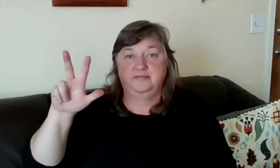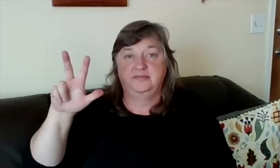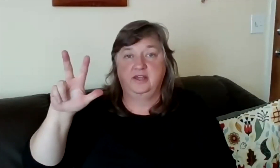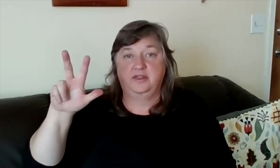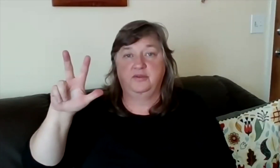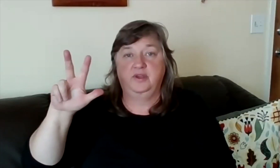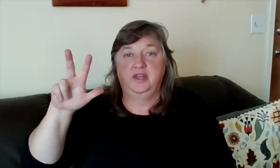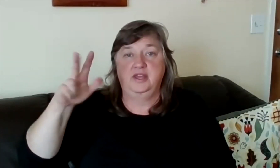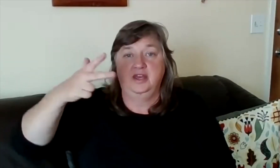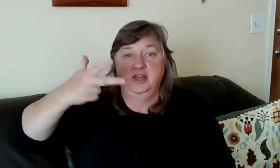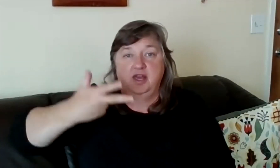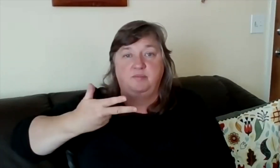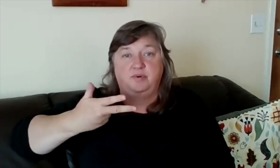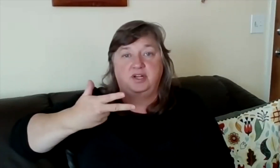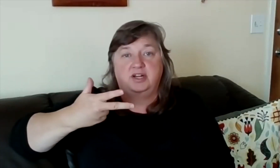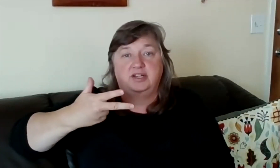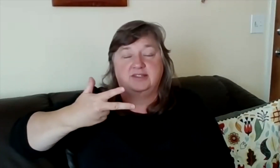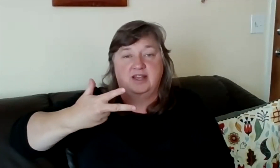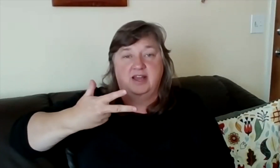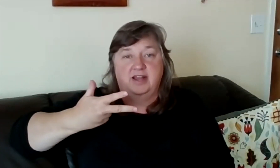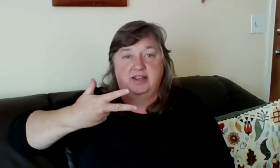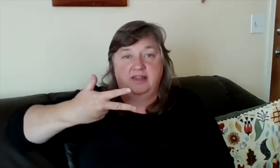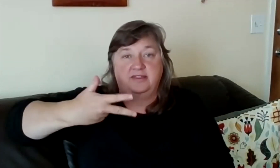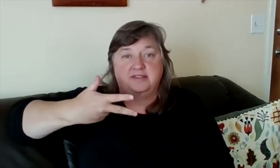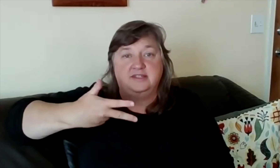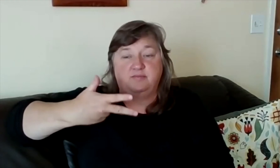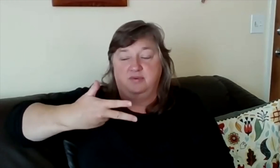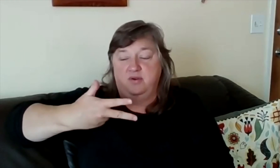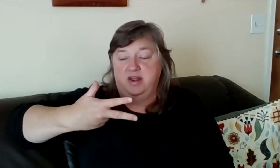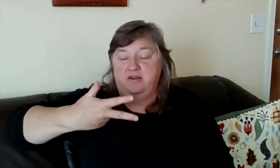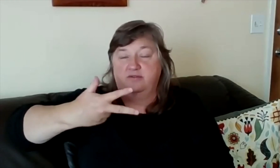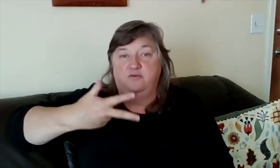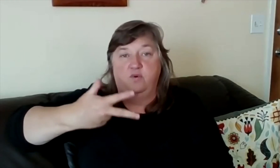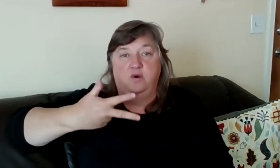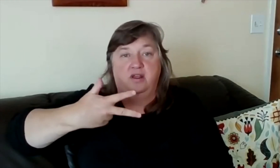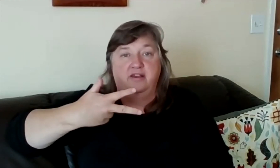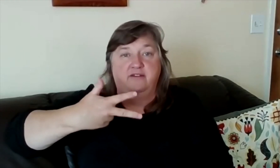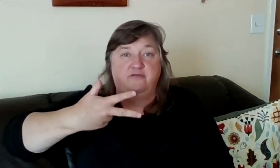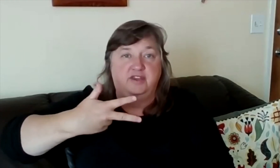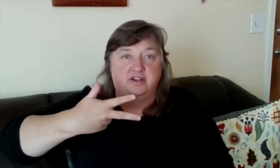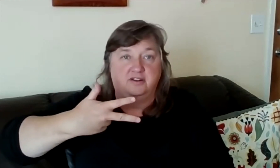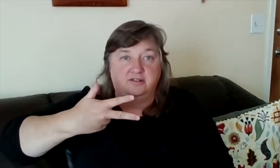Take a 3 and put it on its side, and this is a pronoun for vehicle.